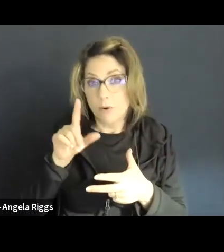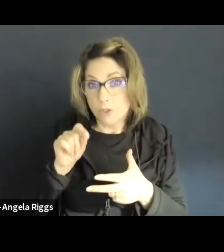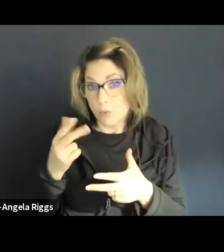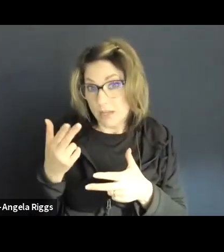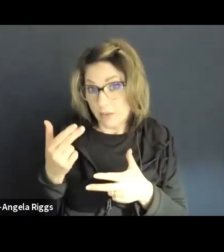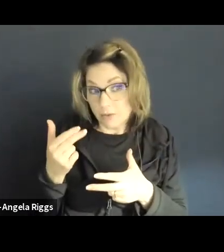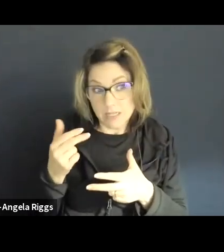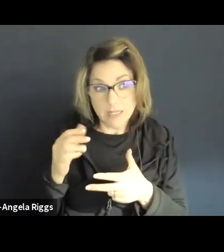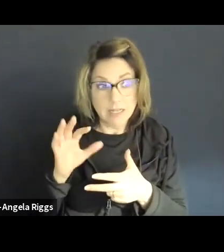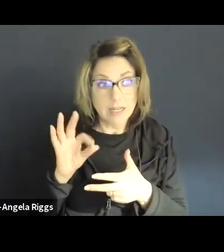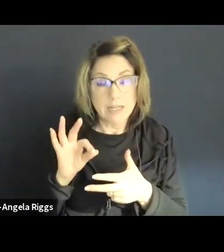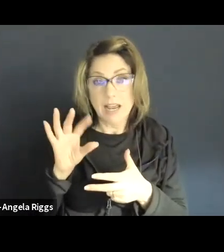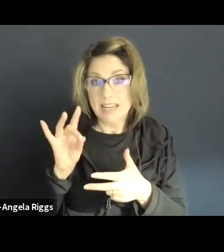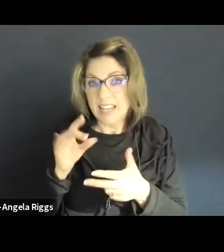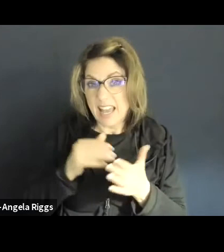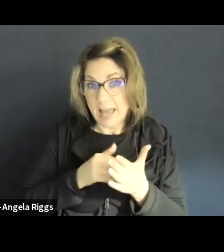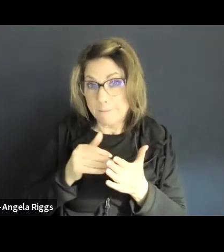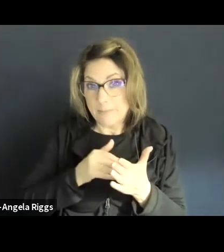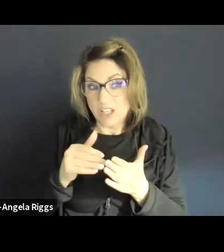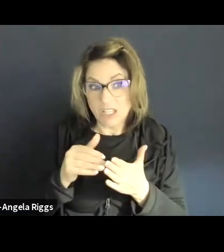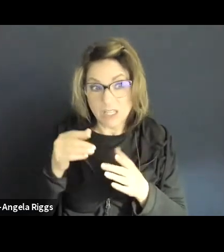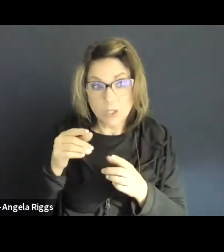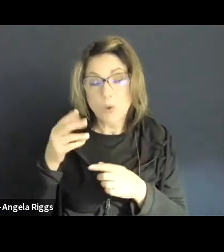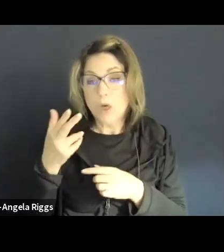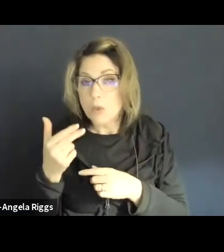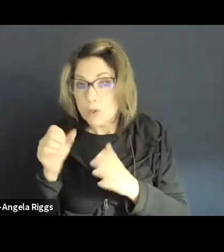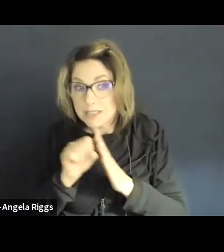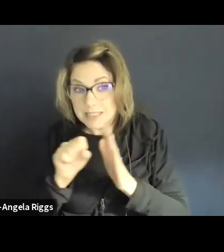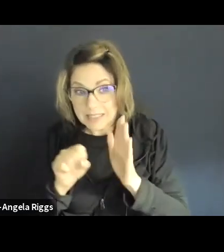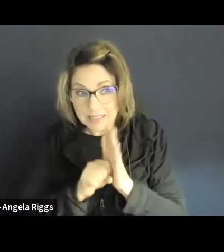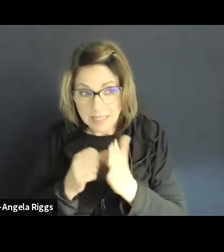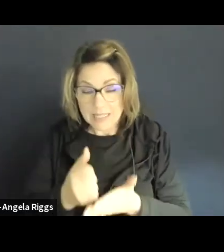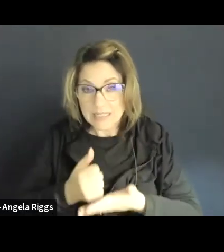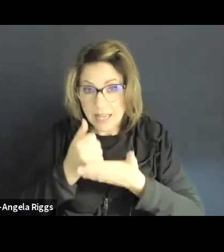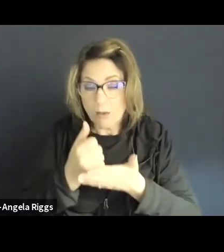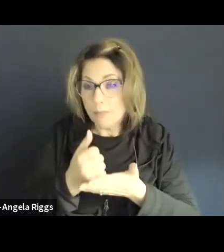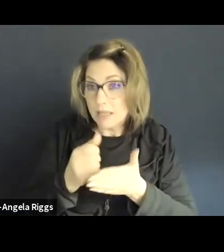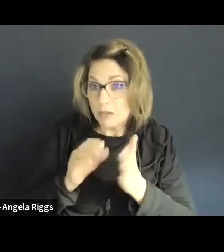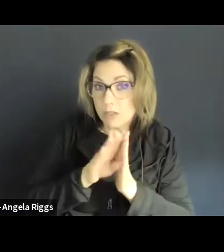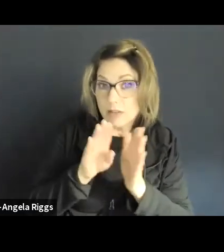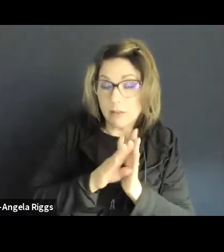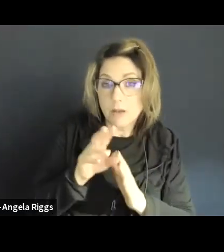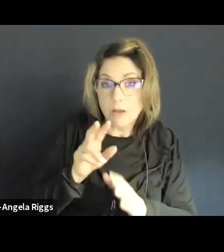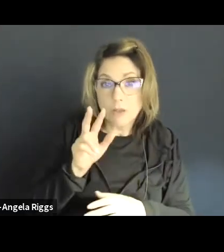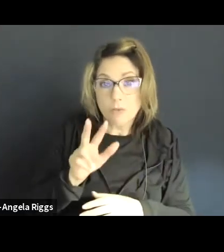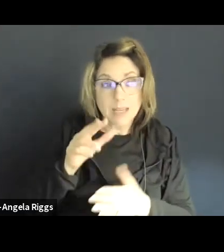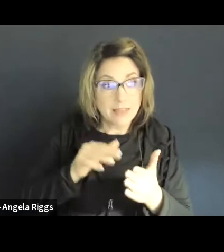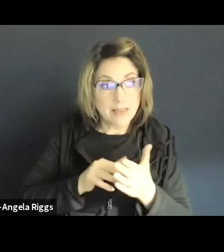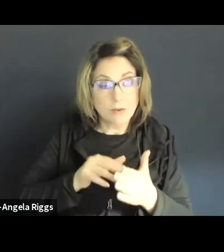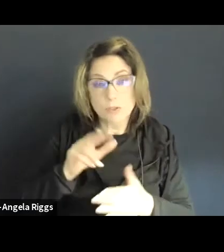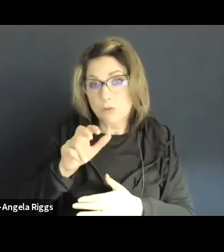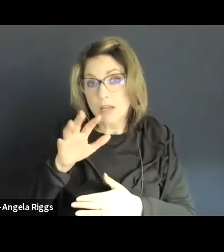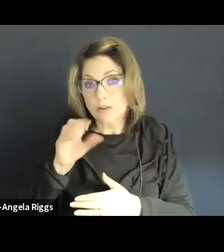was 98 million to 13 states, assisting in the development of 3,350